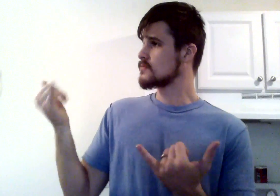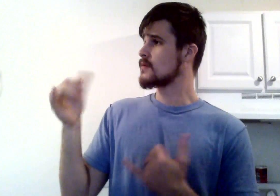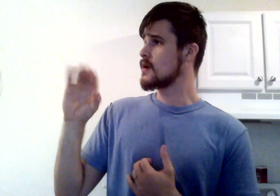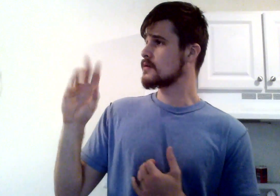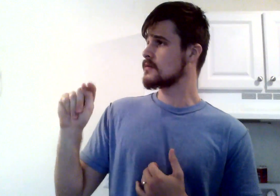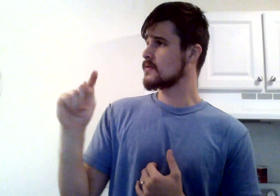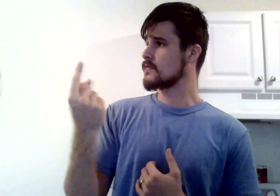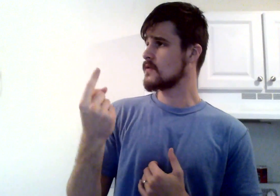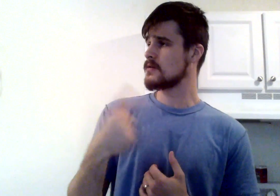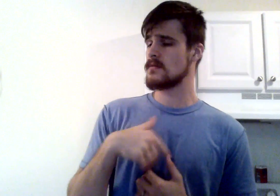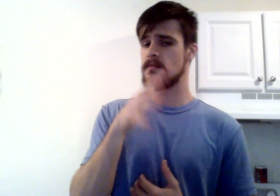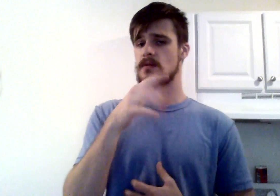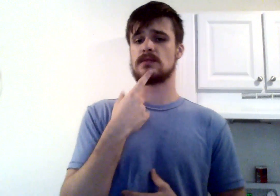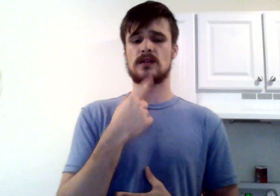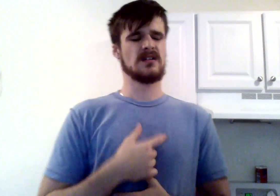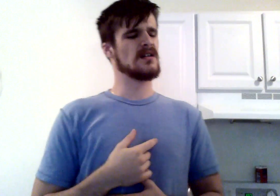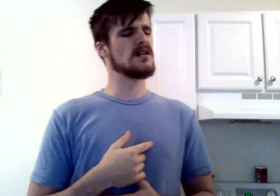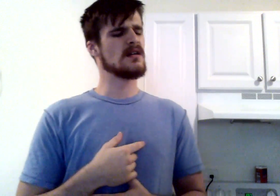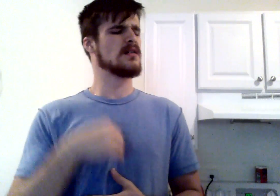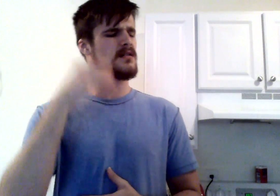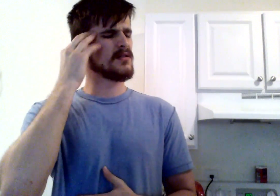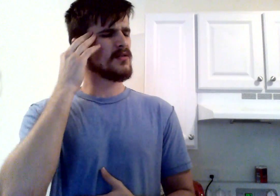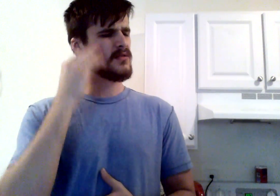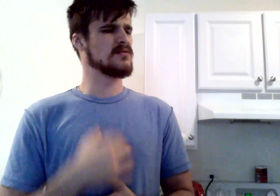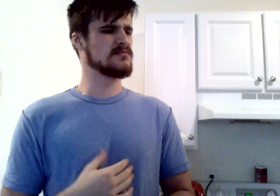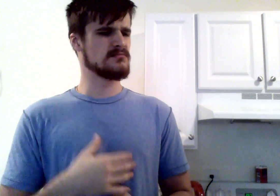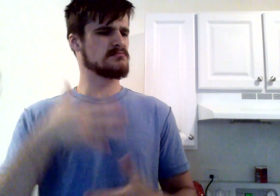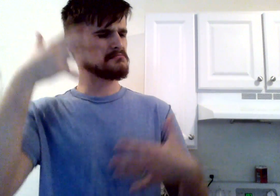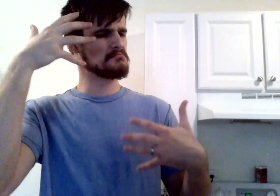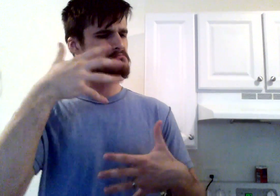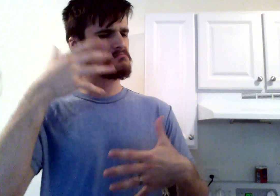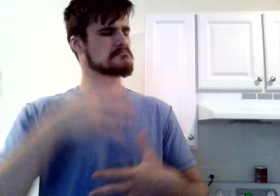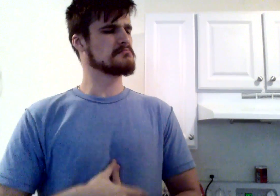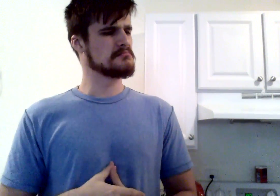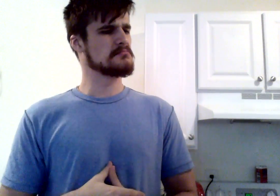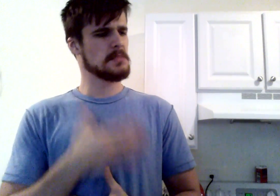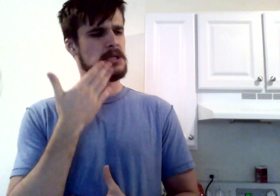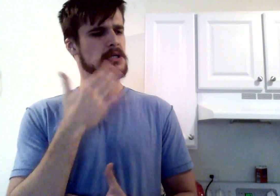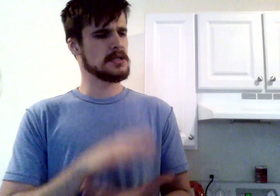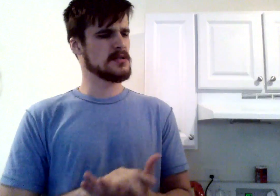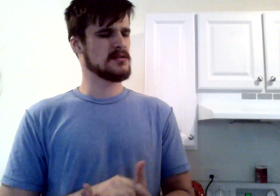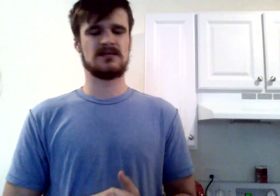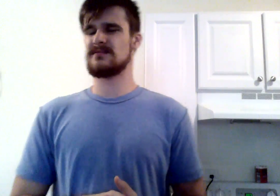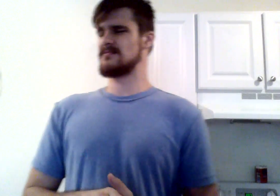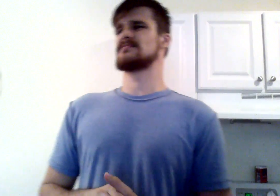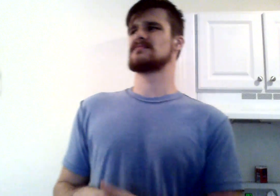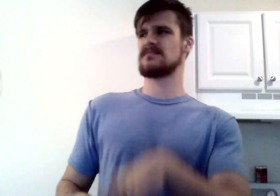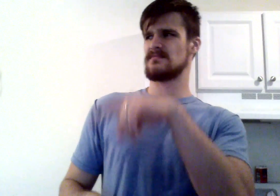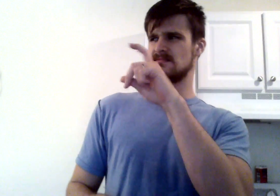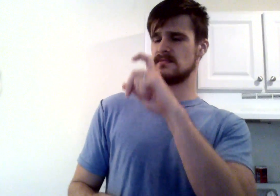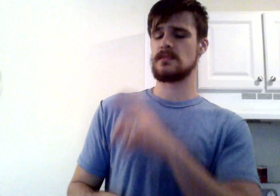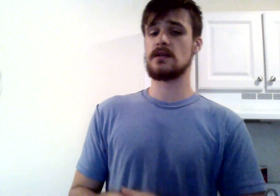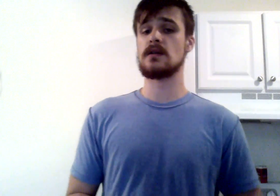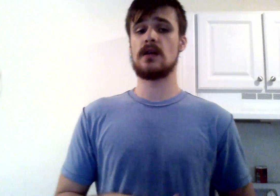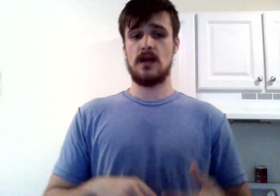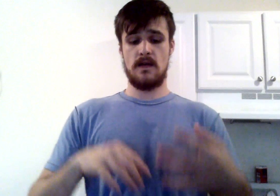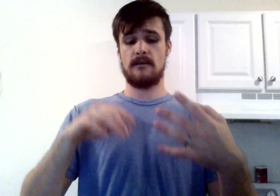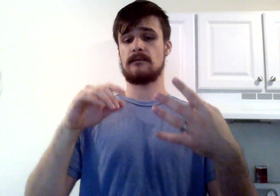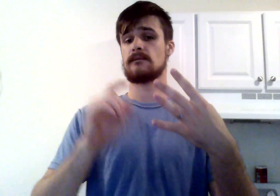It's hard to listen when somebody's that negative. And another form of negativity, complaining. Well, this is the